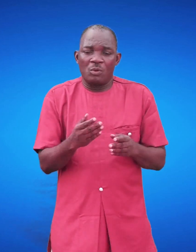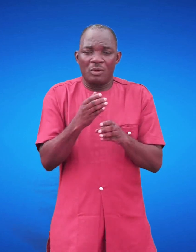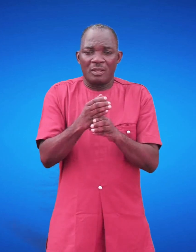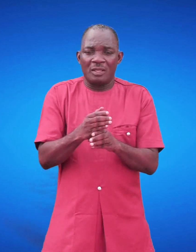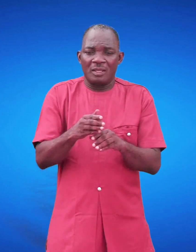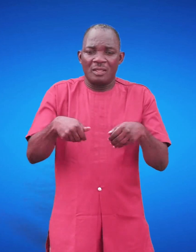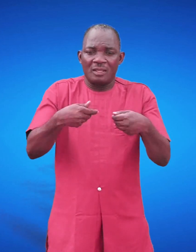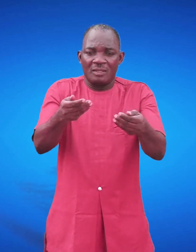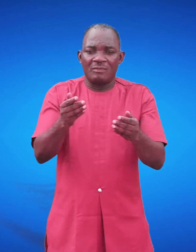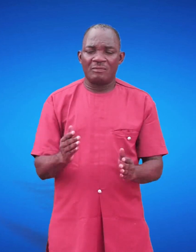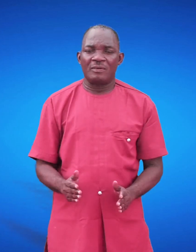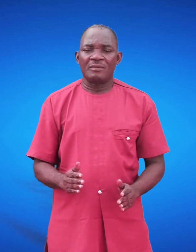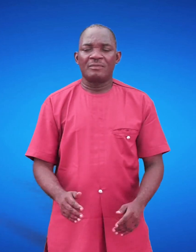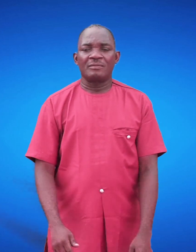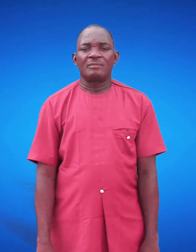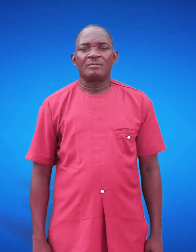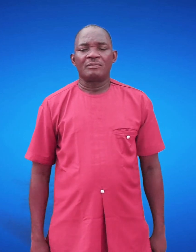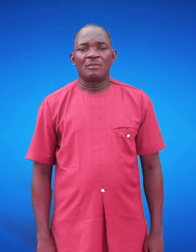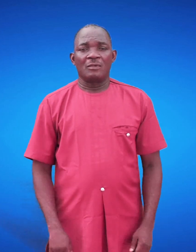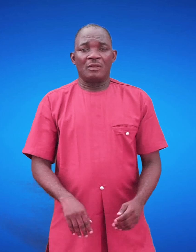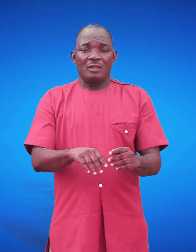caregiver. A.